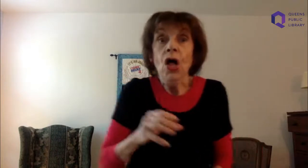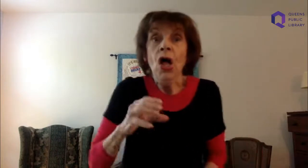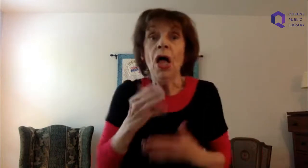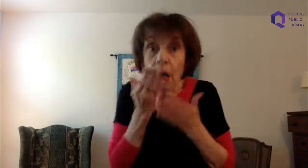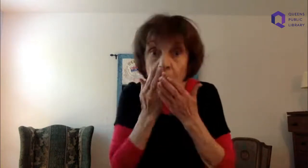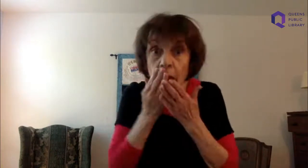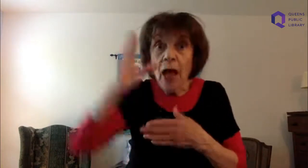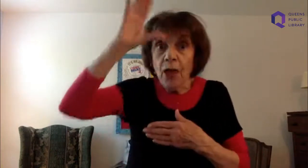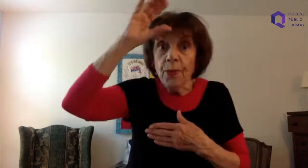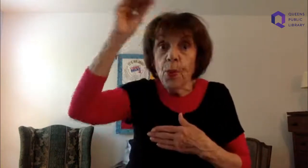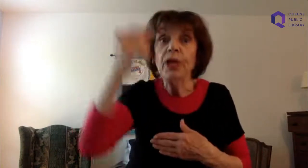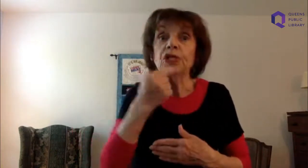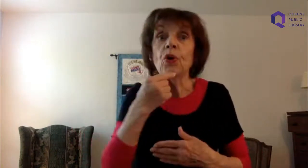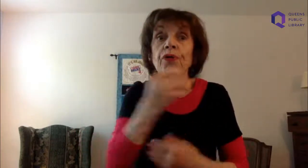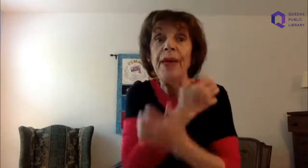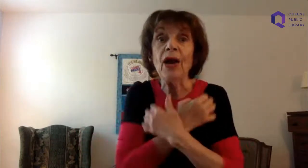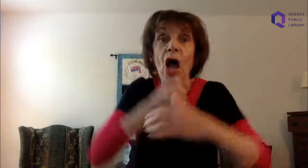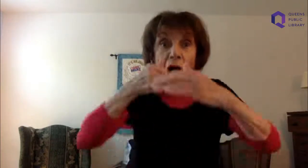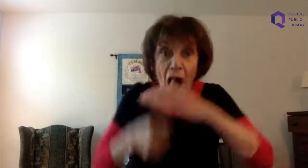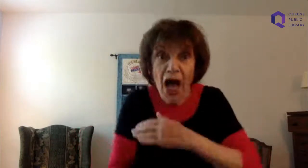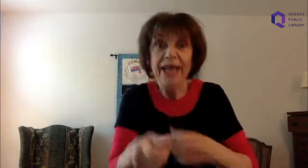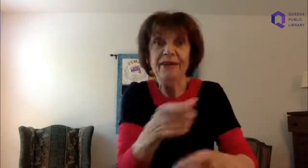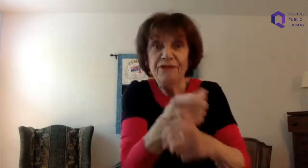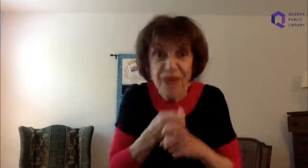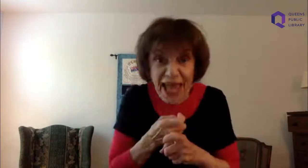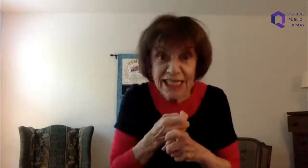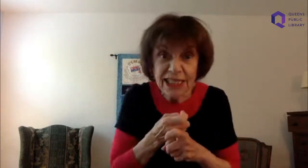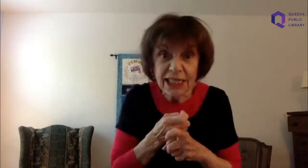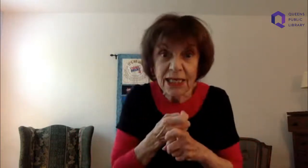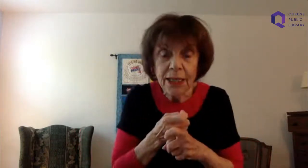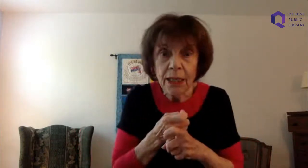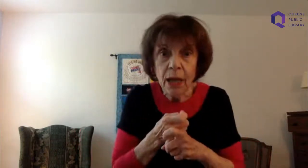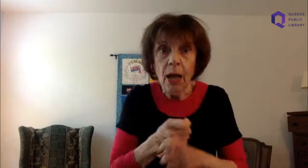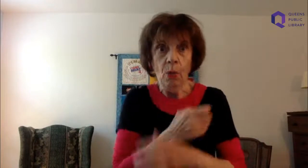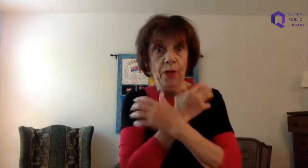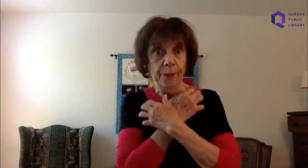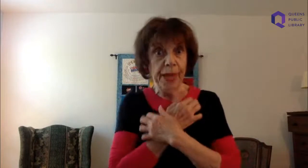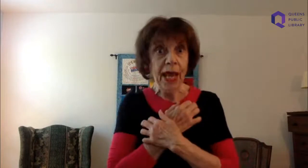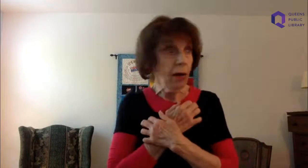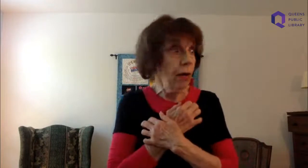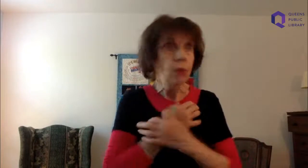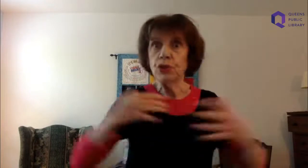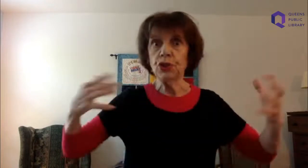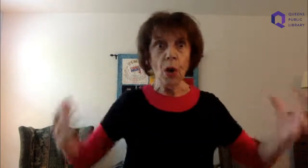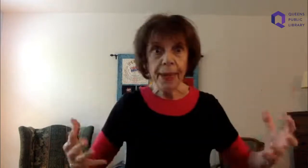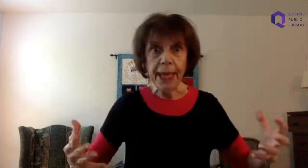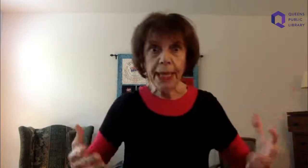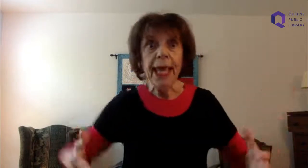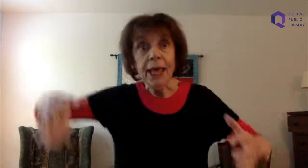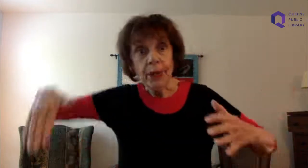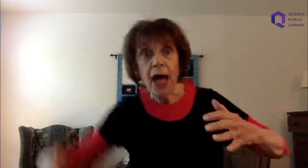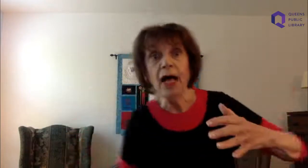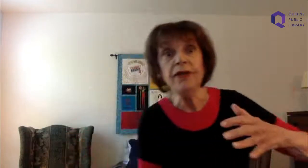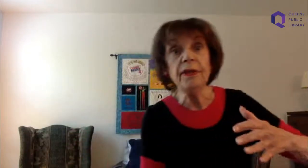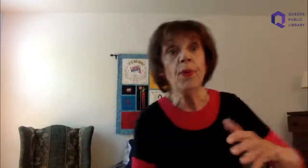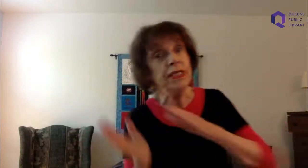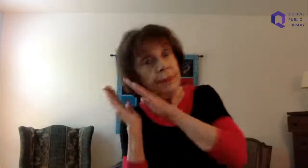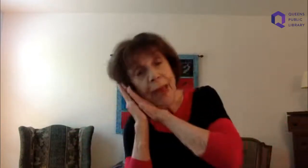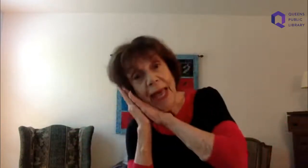Oh. The boy told the bear, "Hide fast." Well, the bear was so big, he went under the boy's bed,